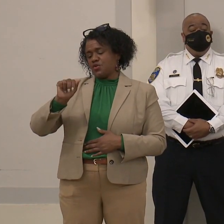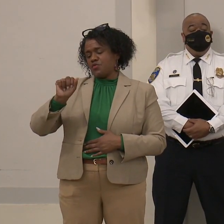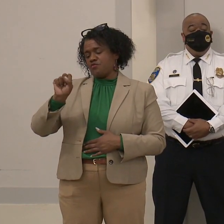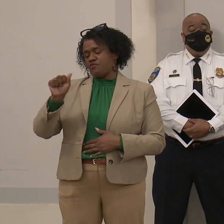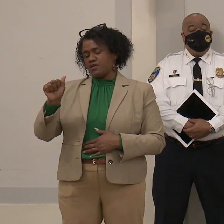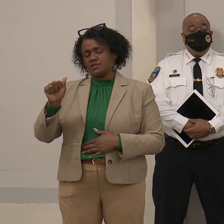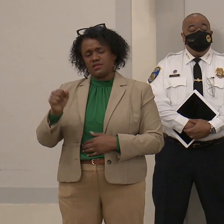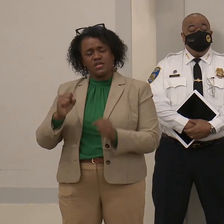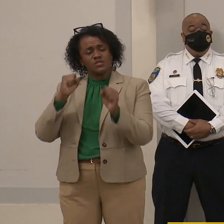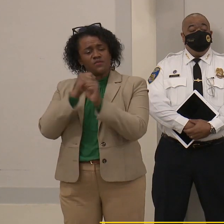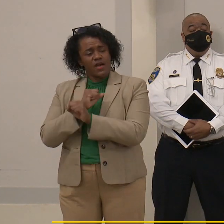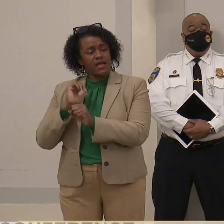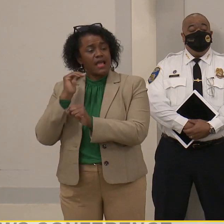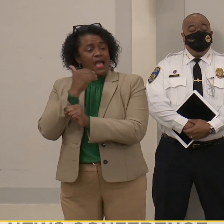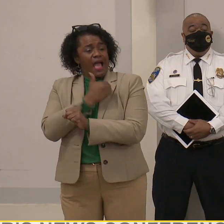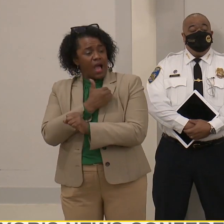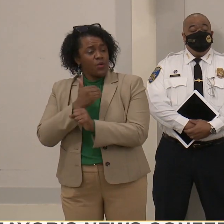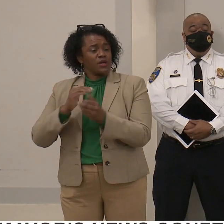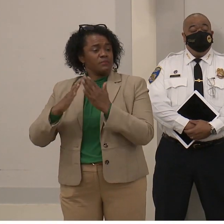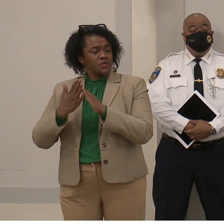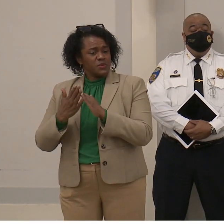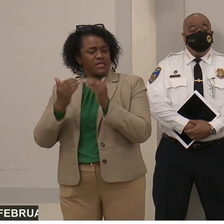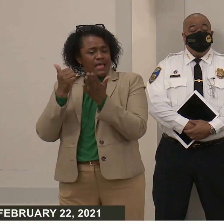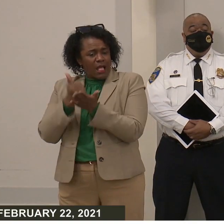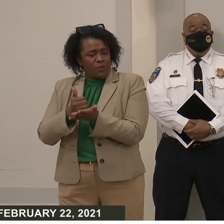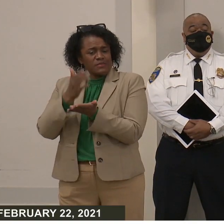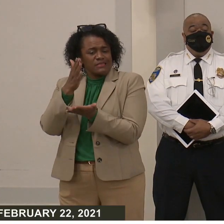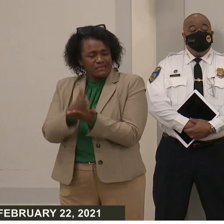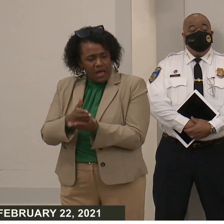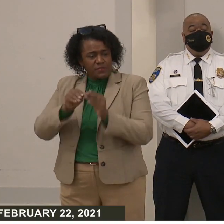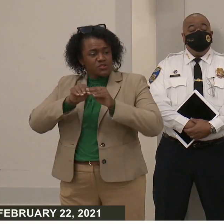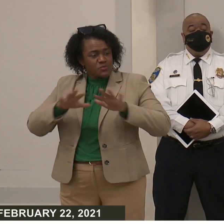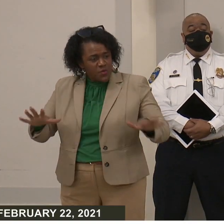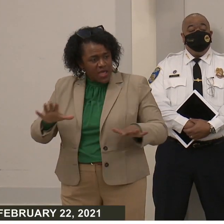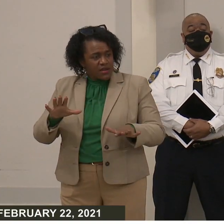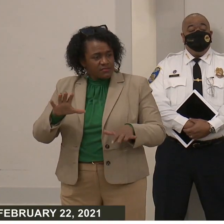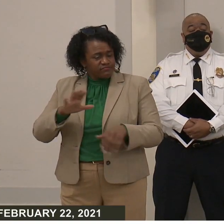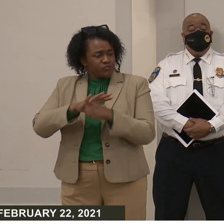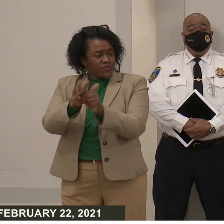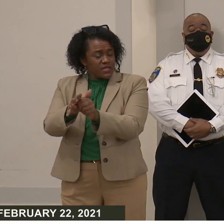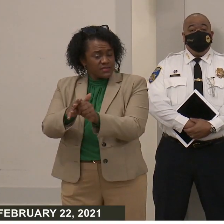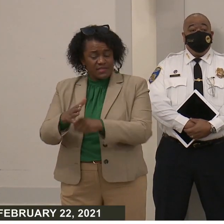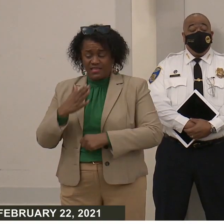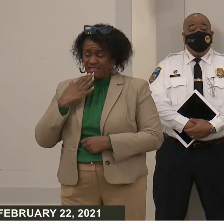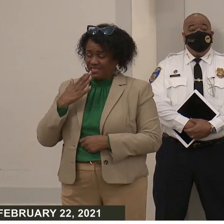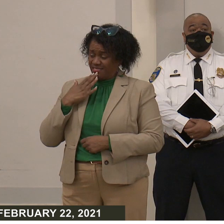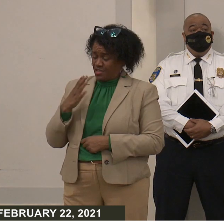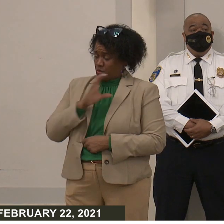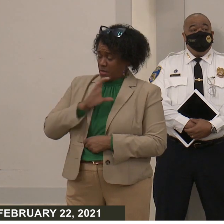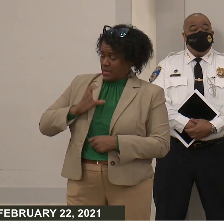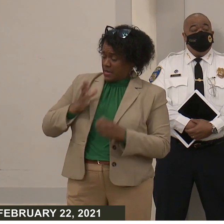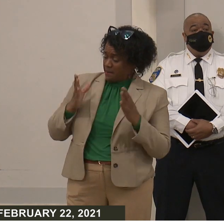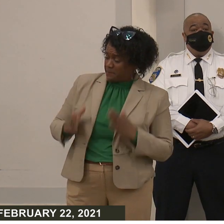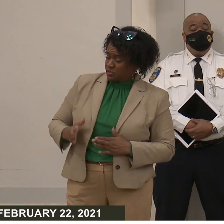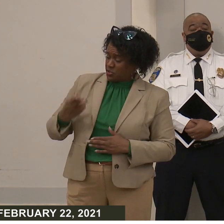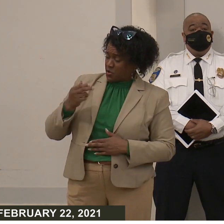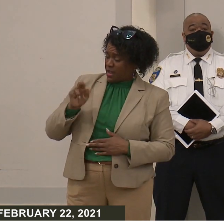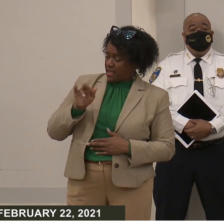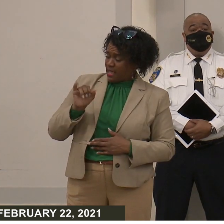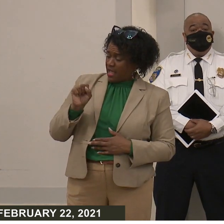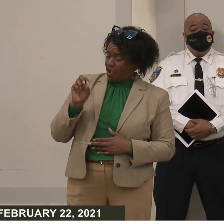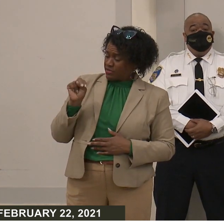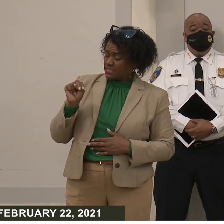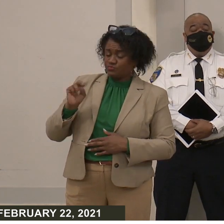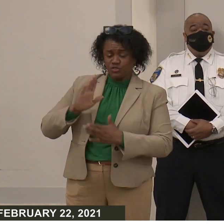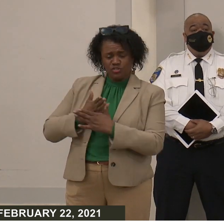our community stop the spread of COVID-19. And thank you, Commissioner Harrison, for sharing your story. I also want to thank